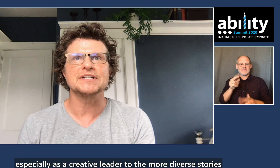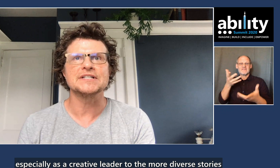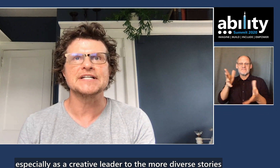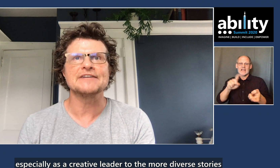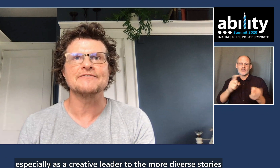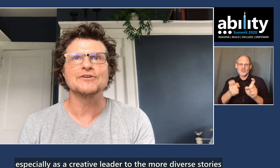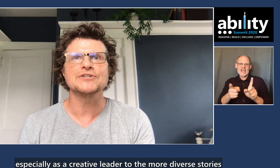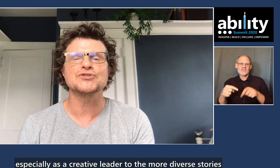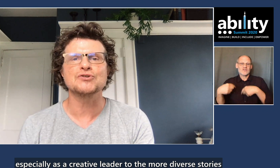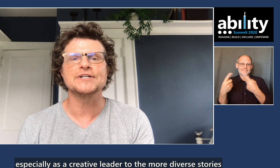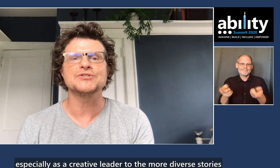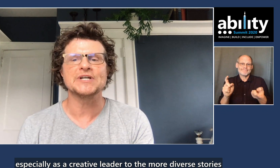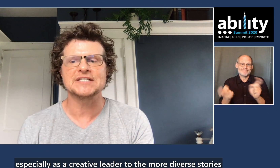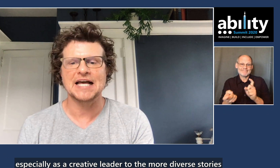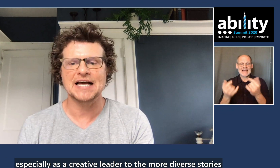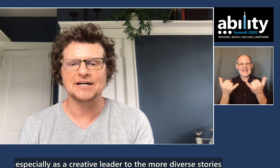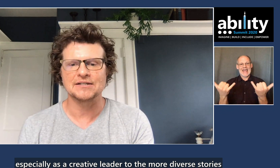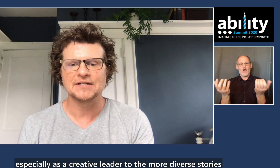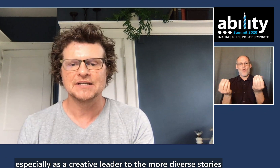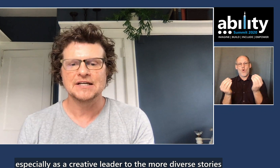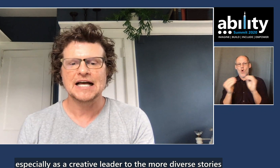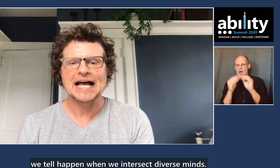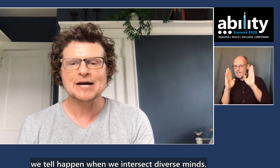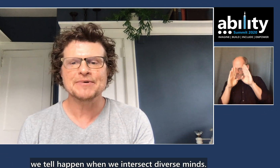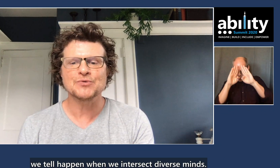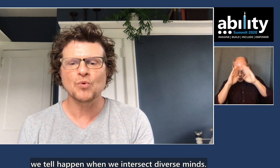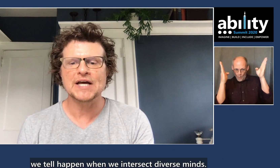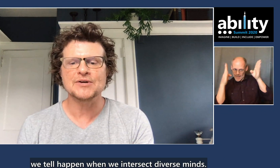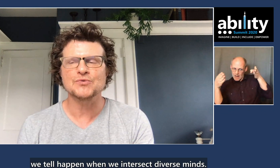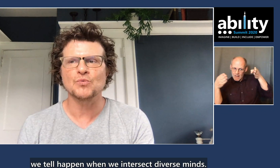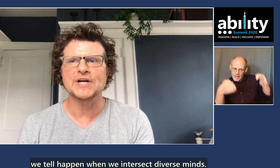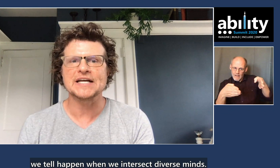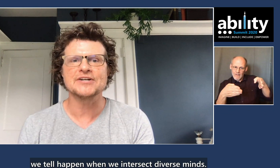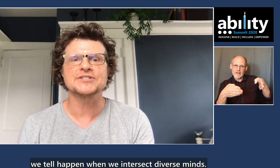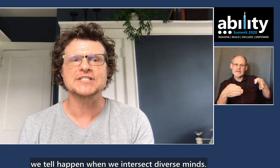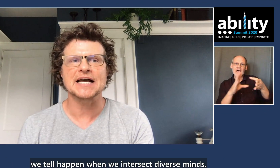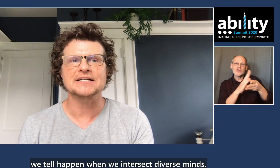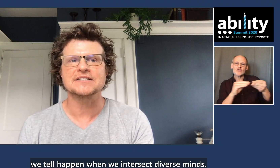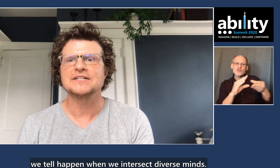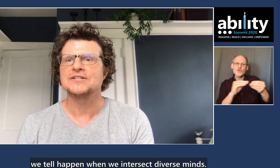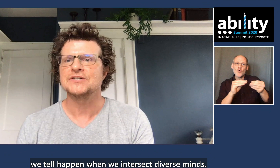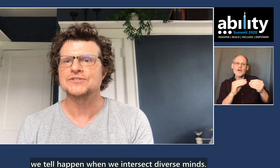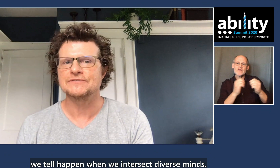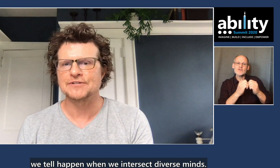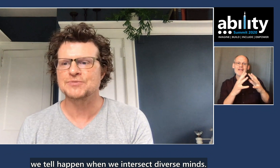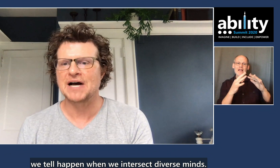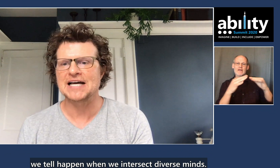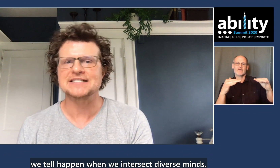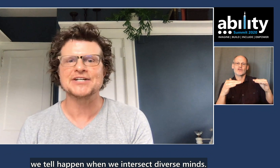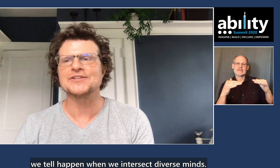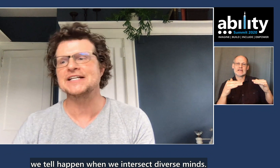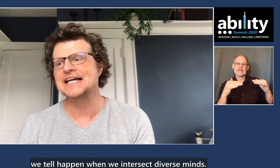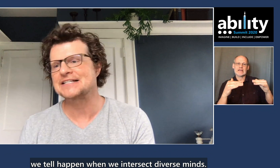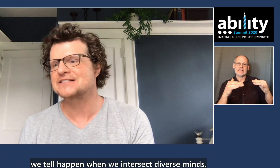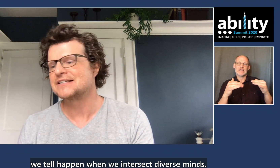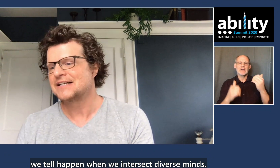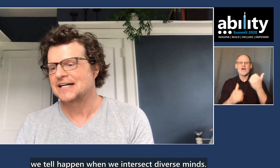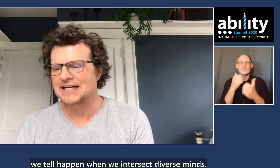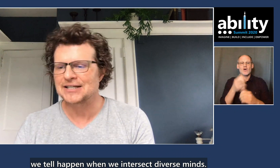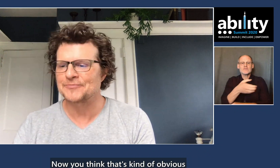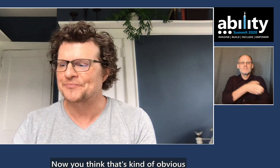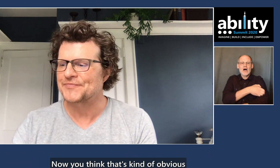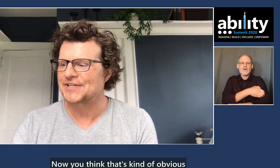more diverse stories we tell happen when we intersect diverse minds. Now, you think